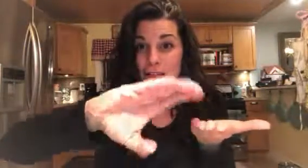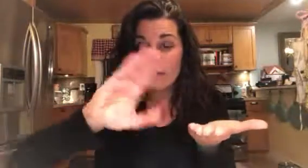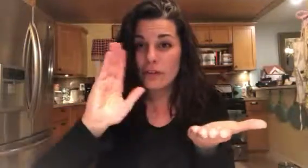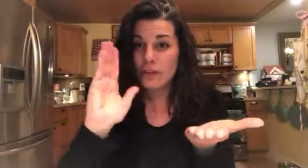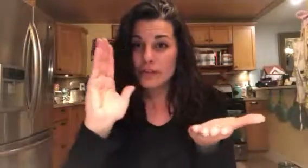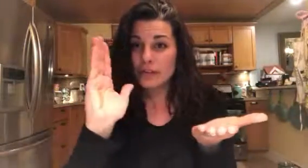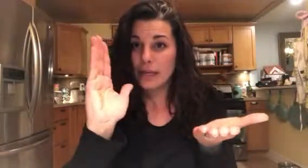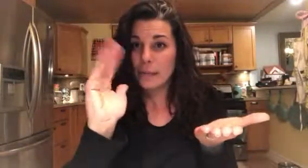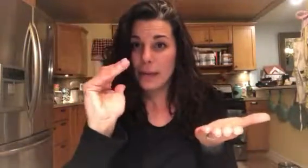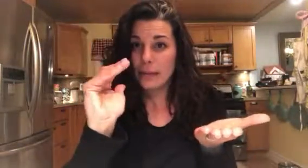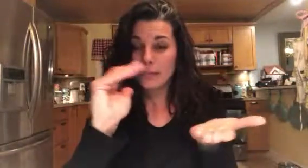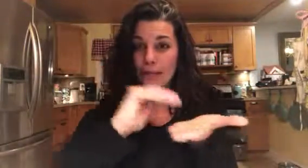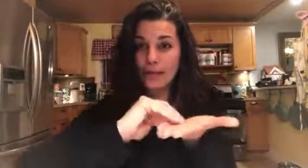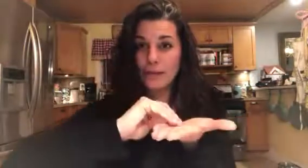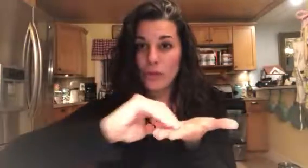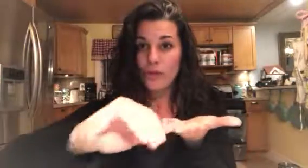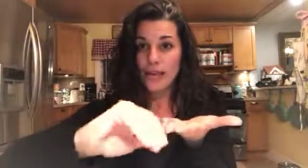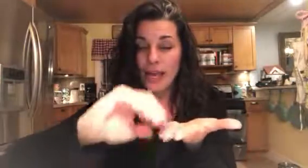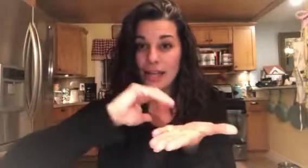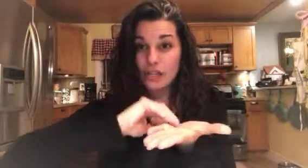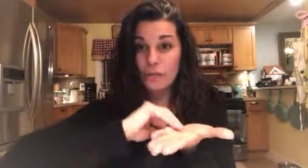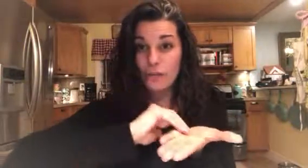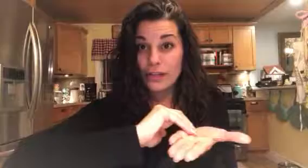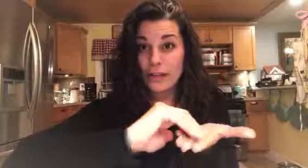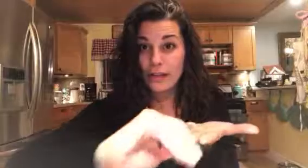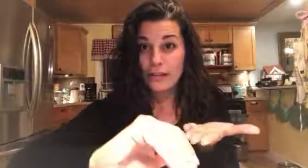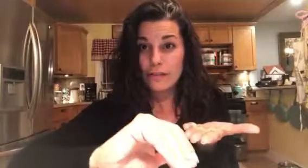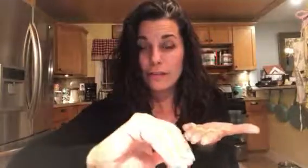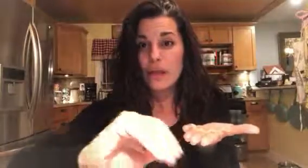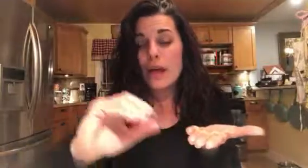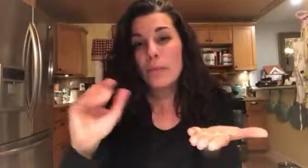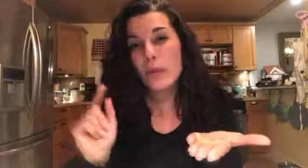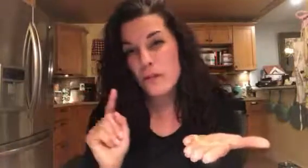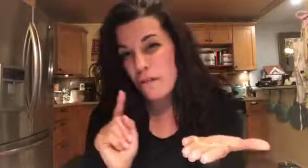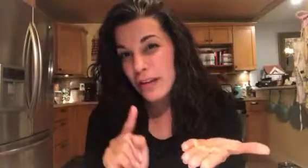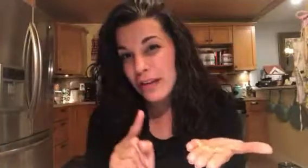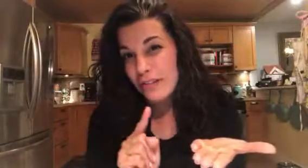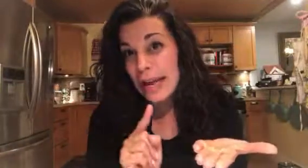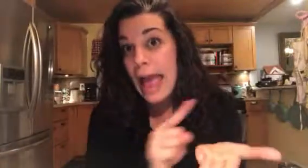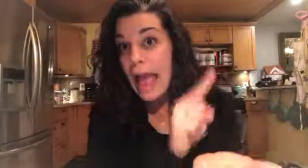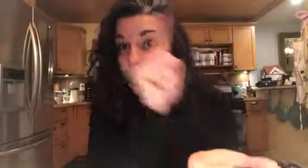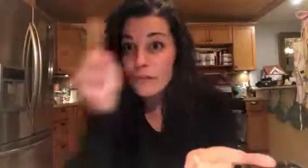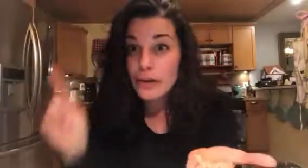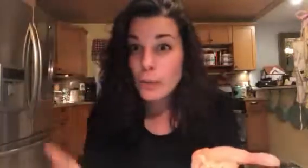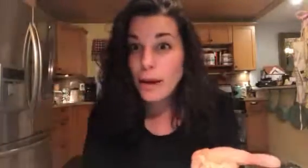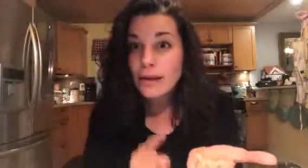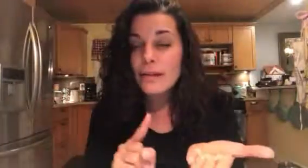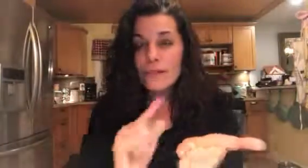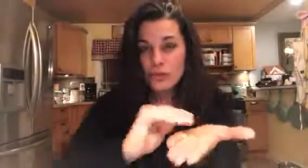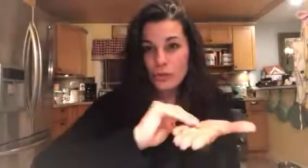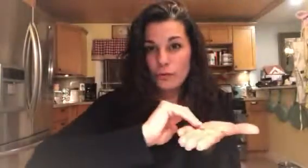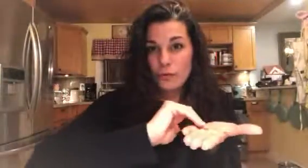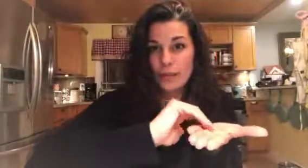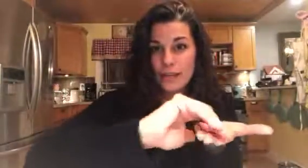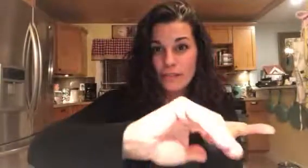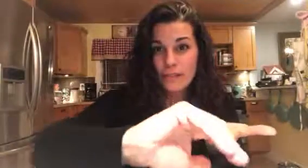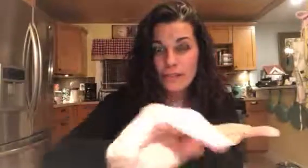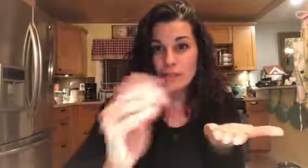forgive. It's like a bent B on the hand, to forgive. But when you're forgiving everyone, you forgive this